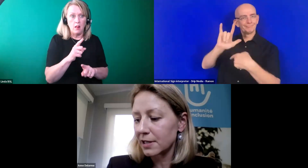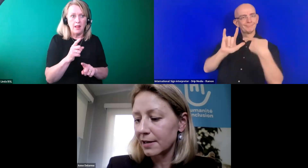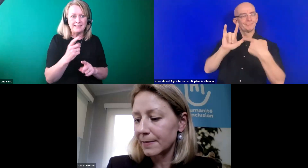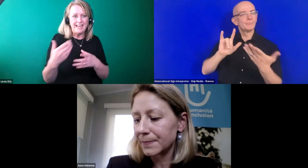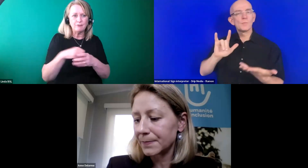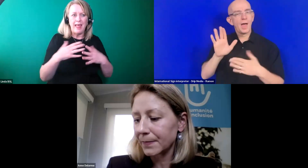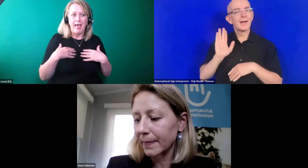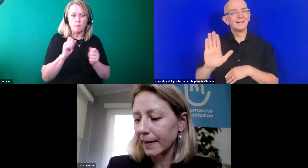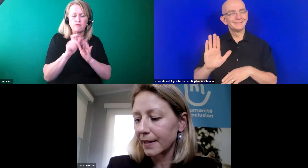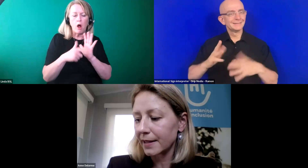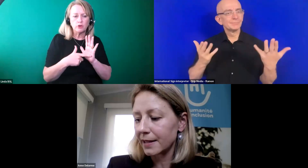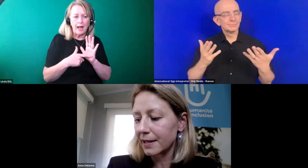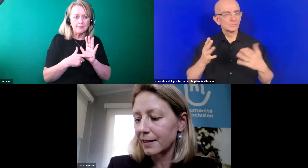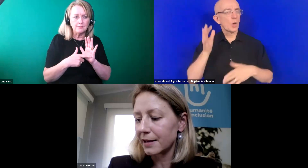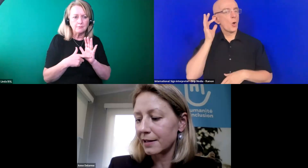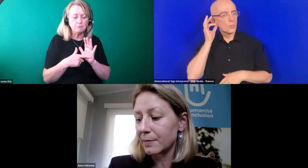about